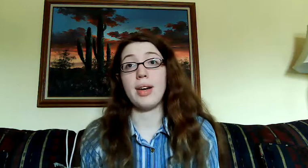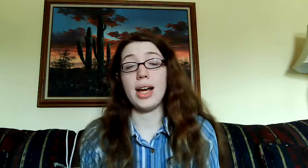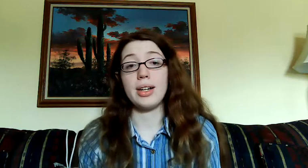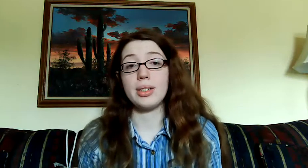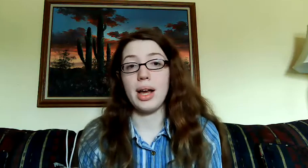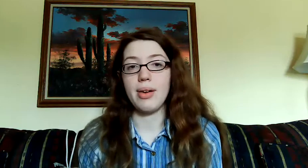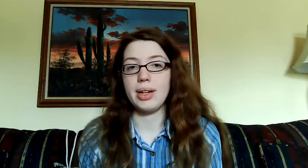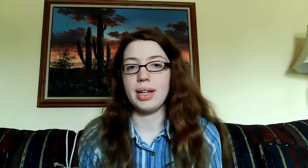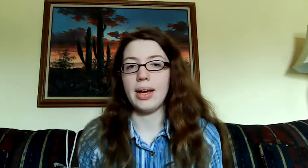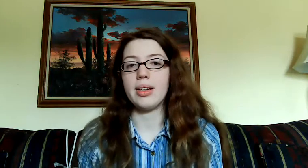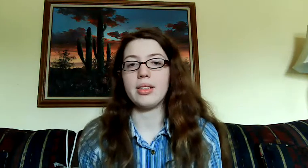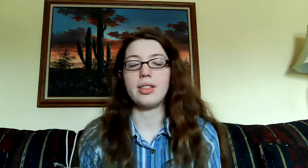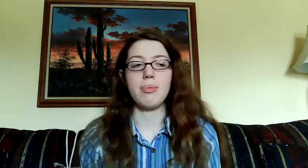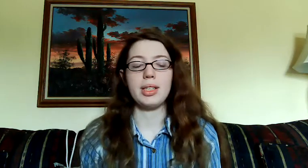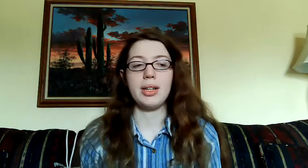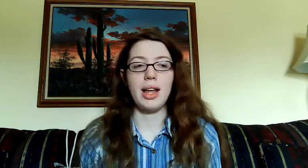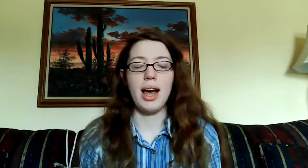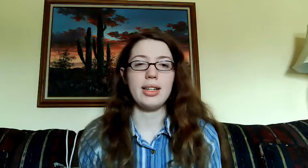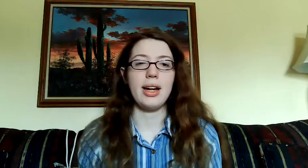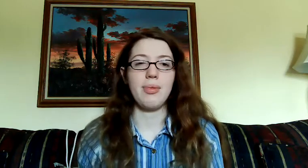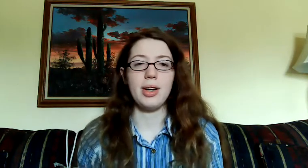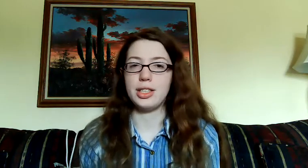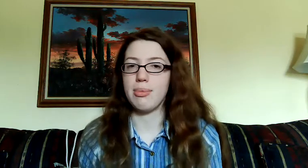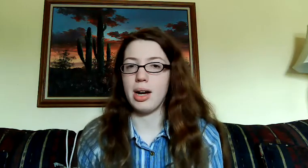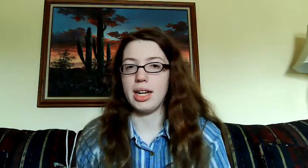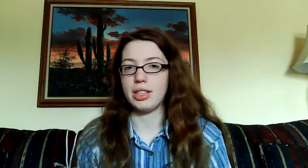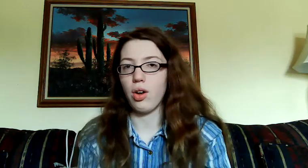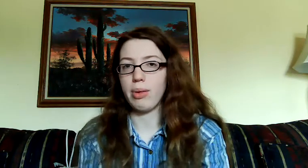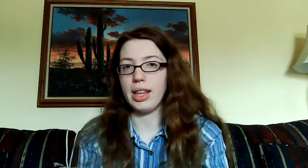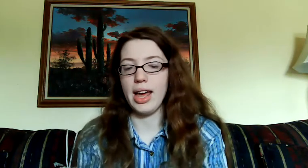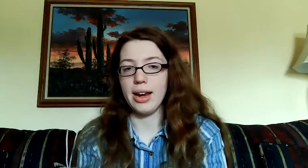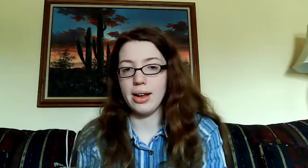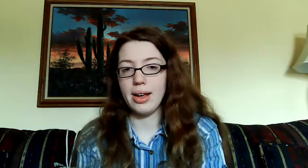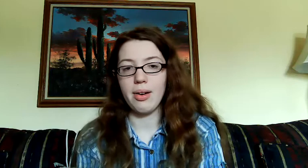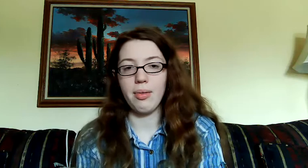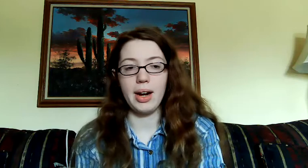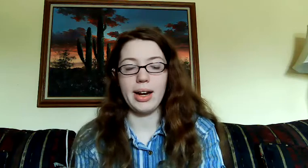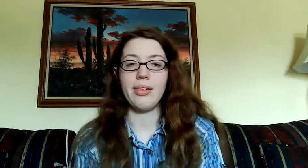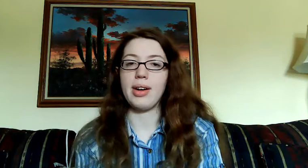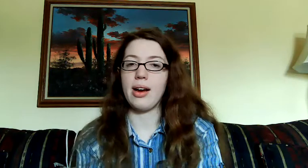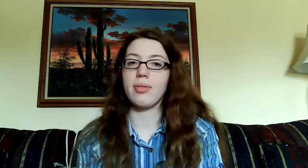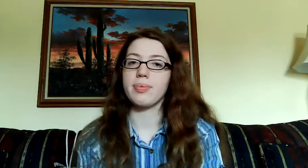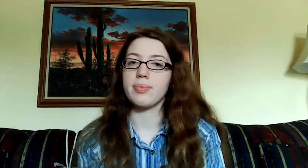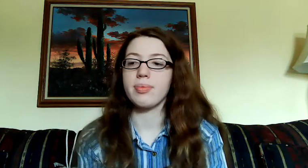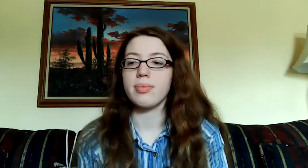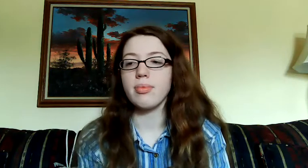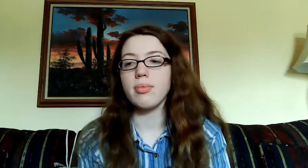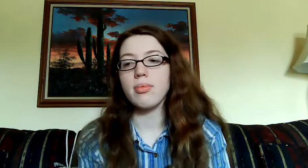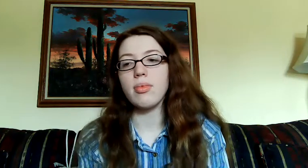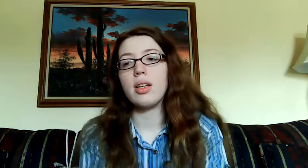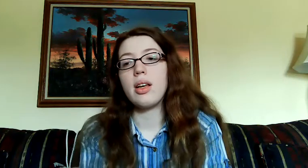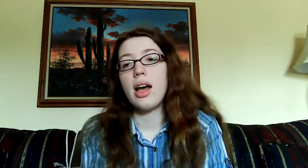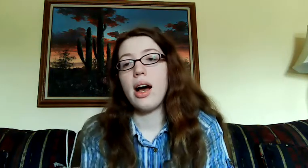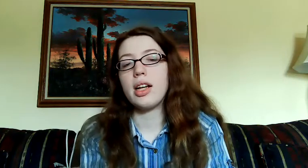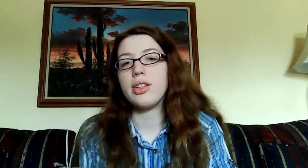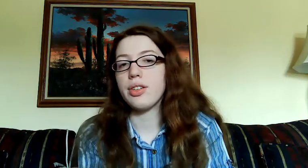classifiers, I would get stumped a lot, and I wish somebody had told me then what I know now. Also, there's a few